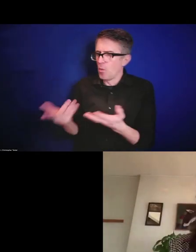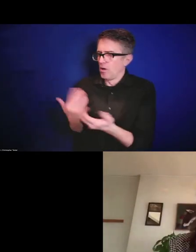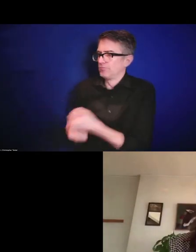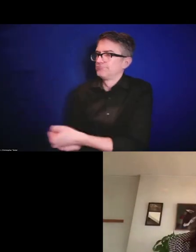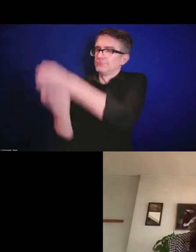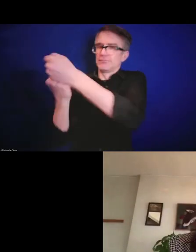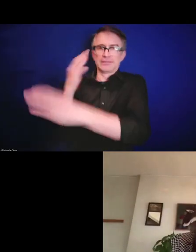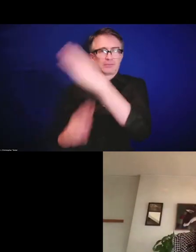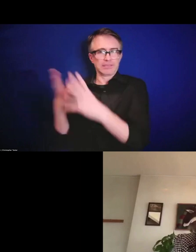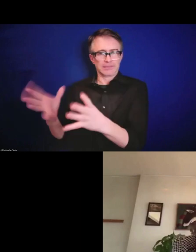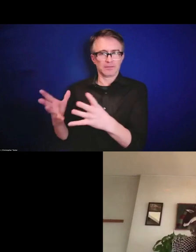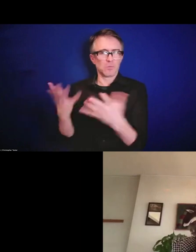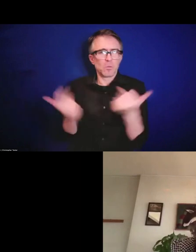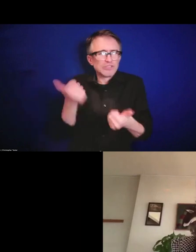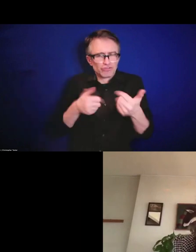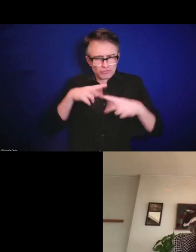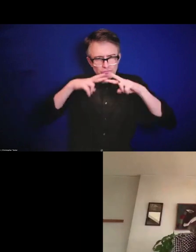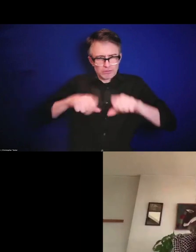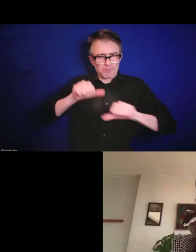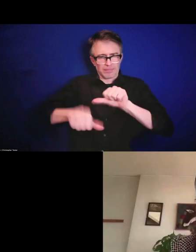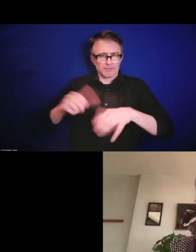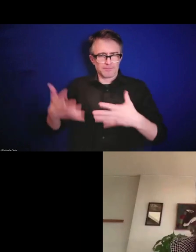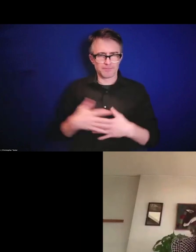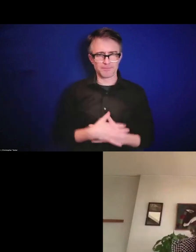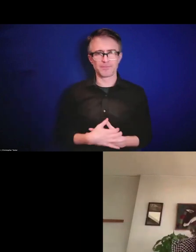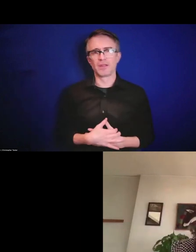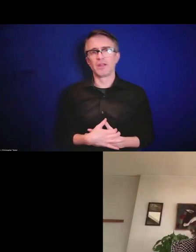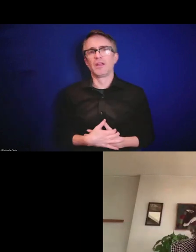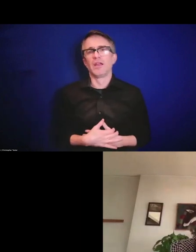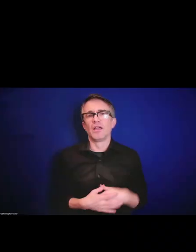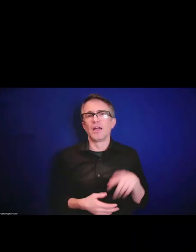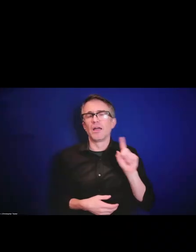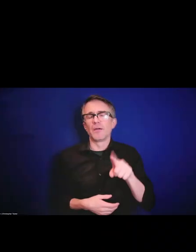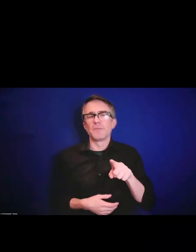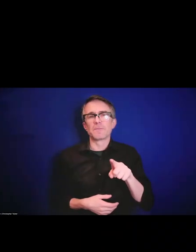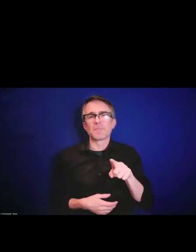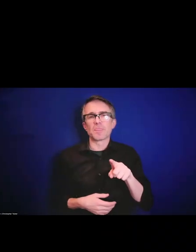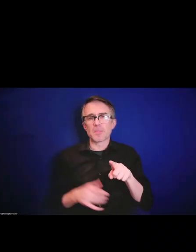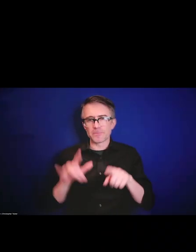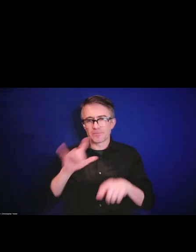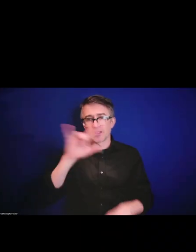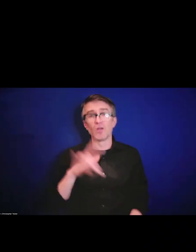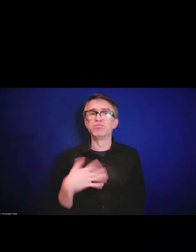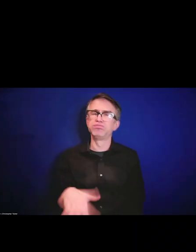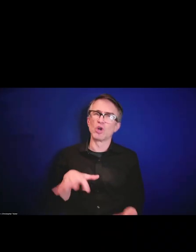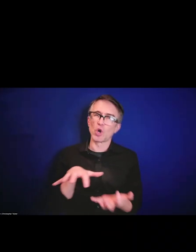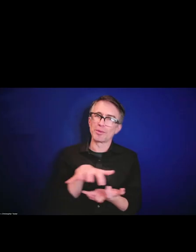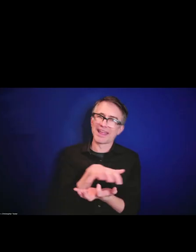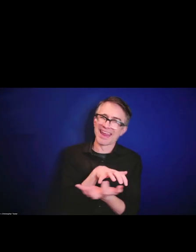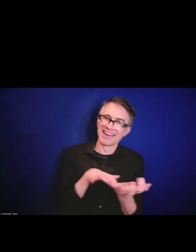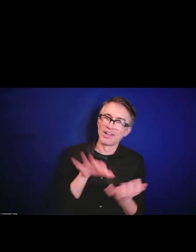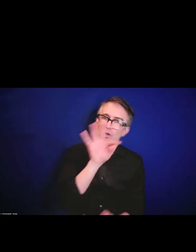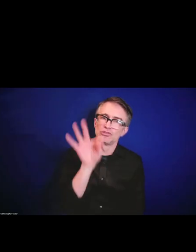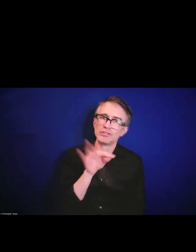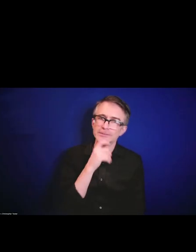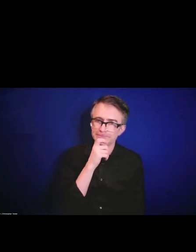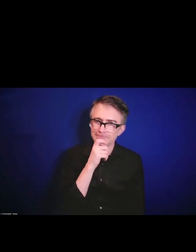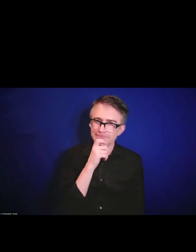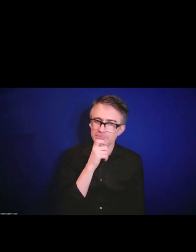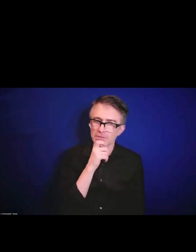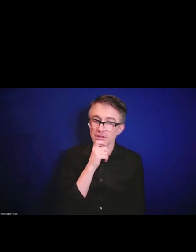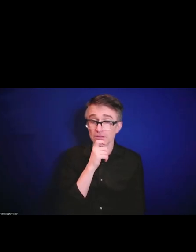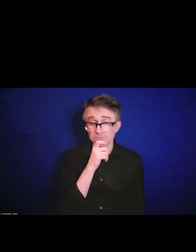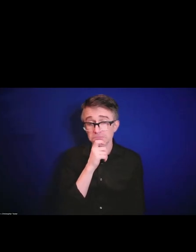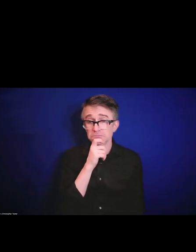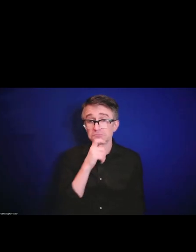It's a very complicated question and a very good question. I think the most important thing, we do have sets